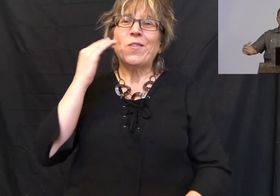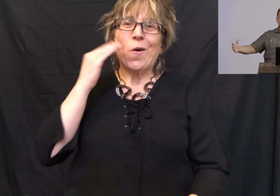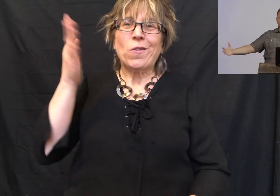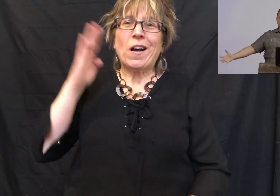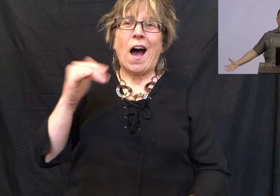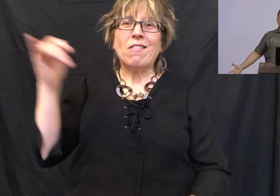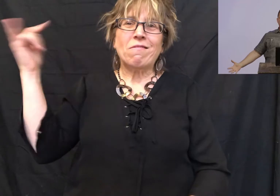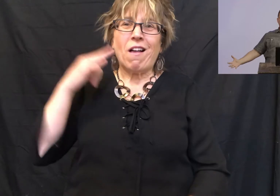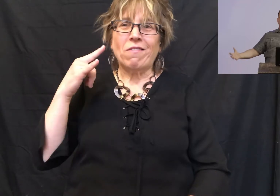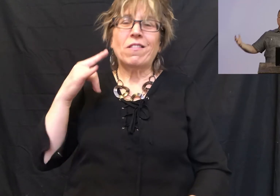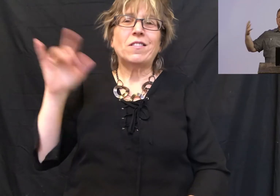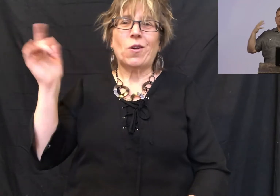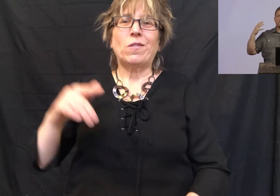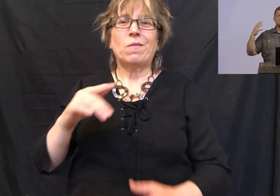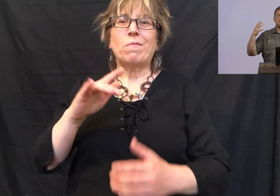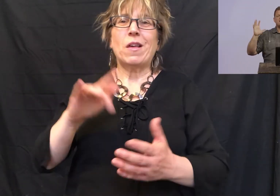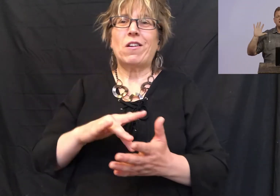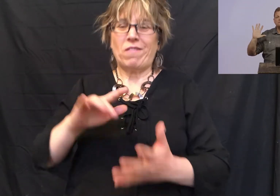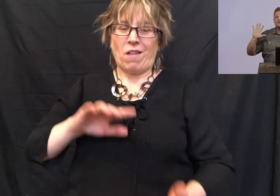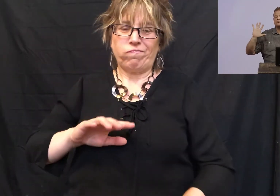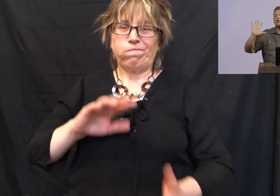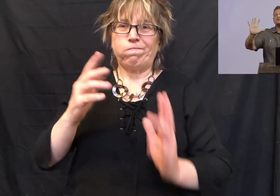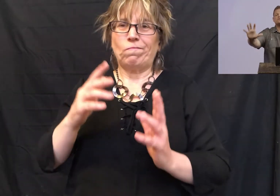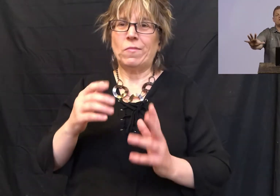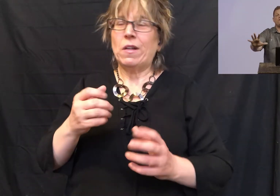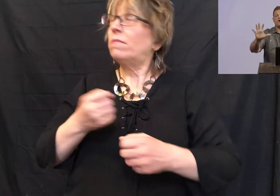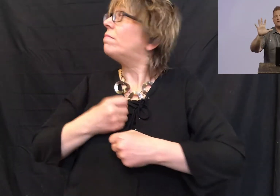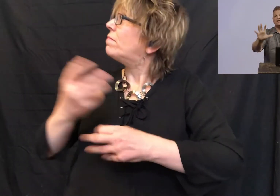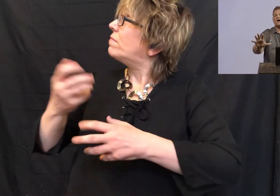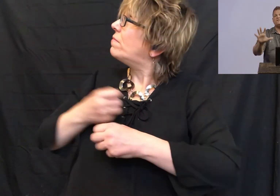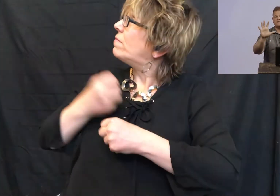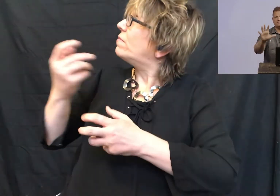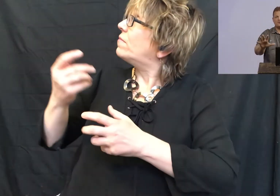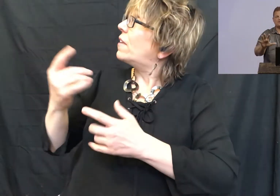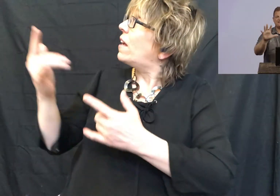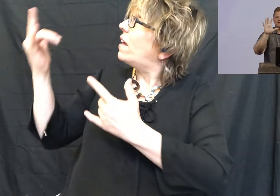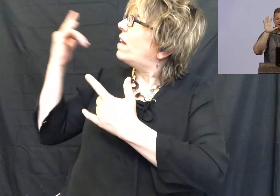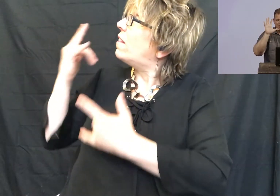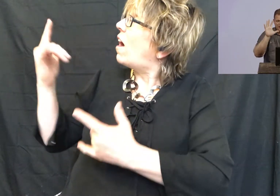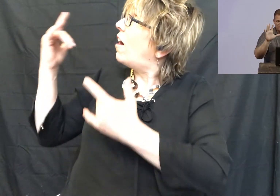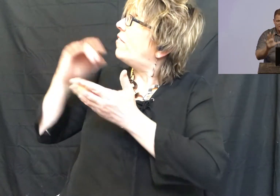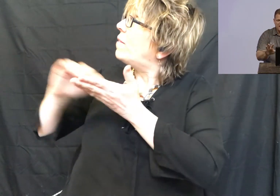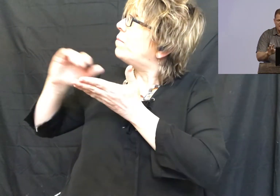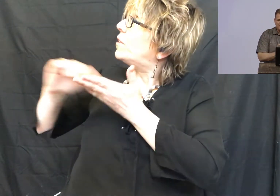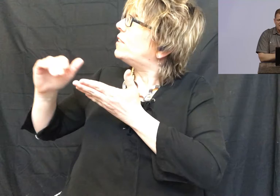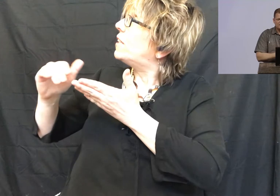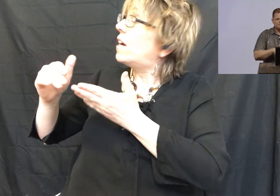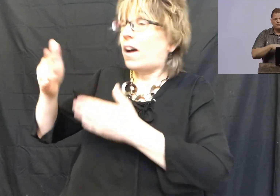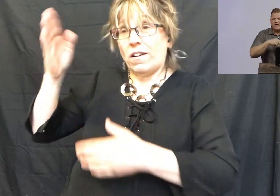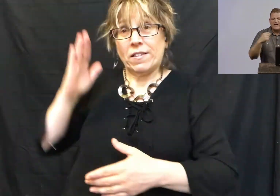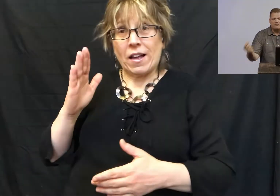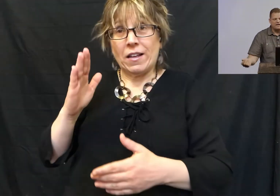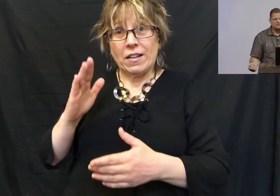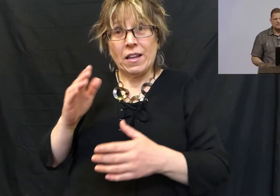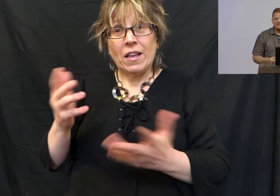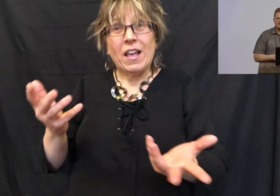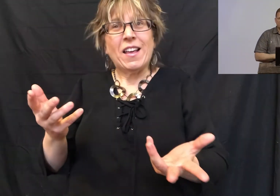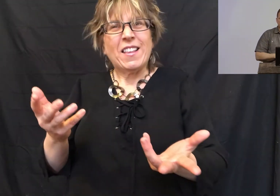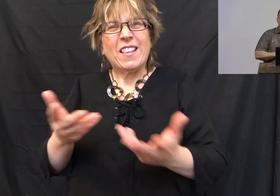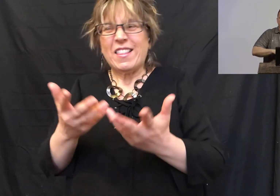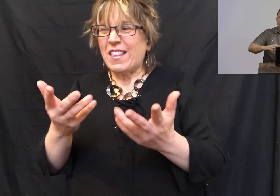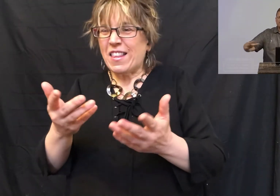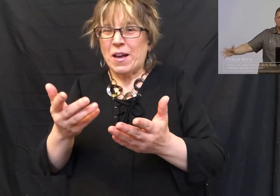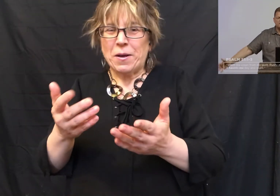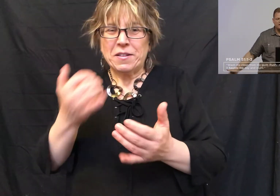so in the midst of his brokenness, he cries out and he throws himself on the love and the mercy of God. He says, "Blot out the stain